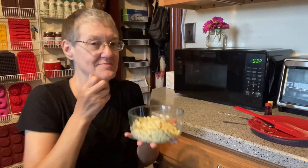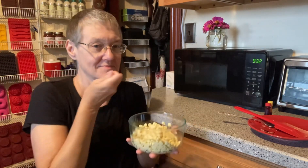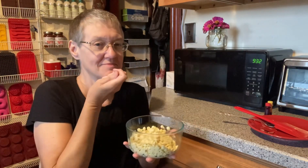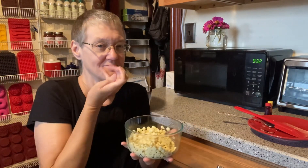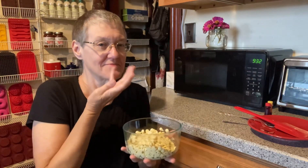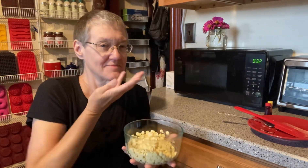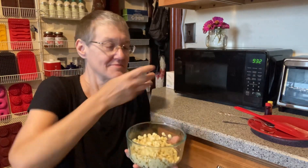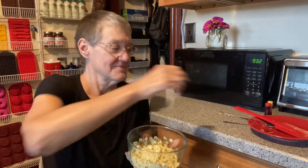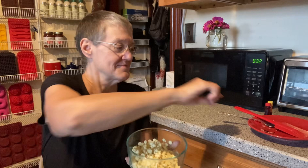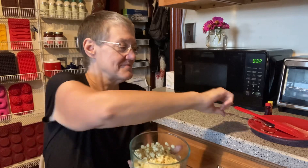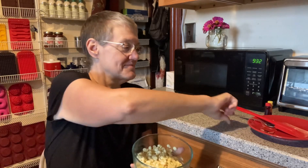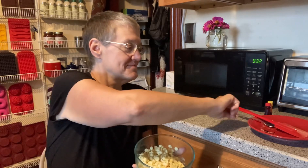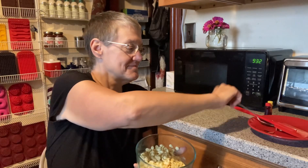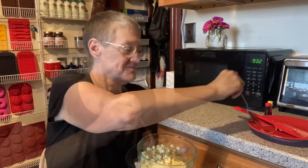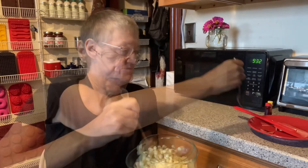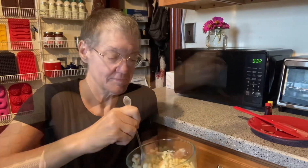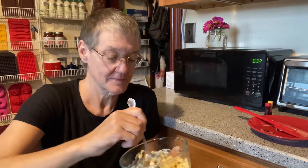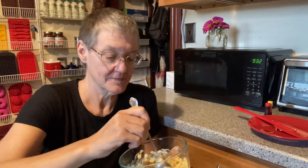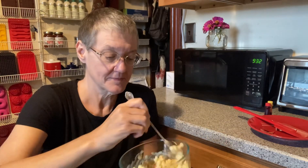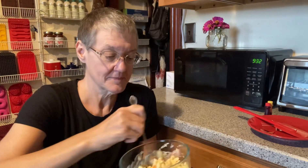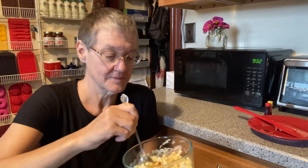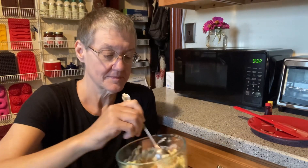Now it's feeling warm.